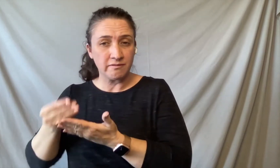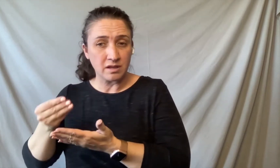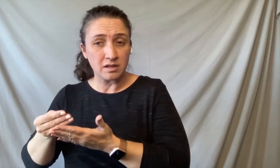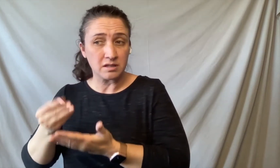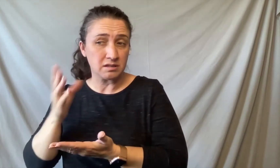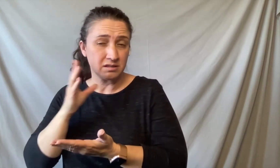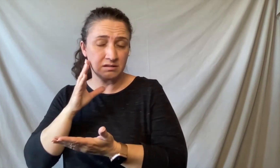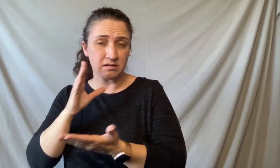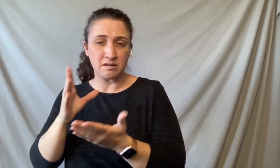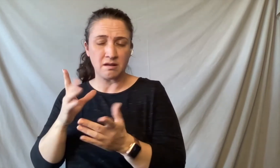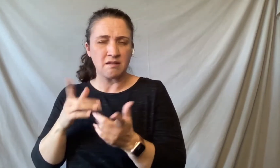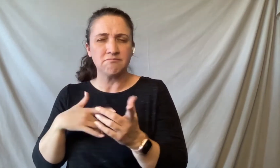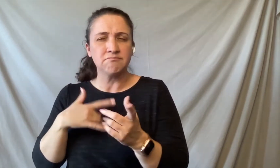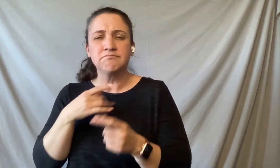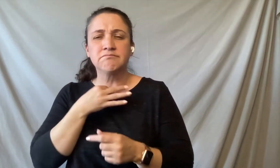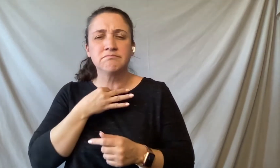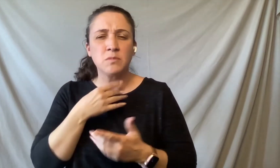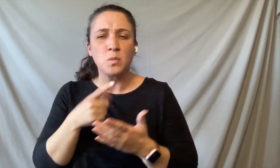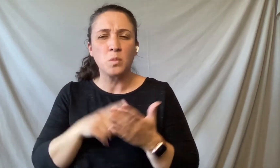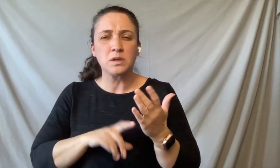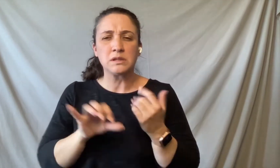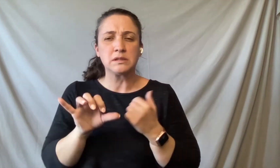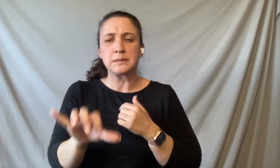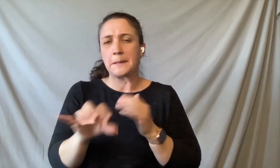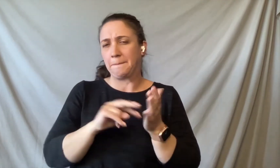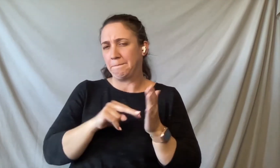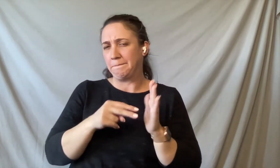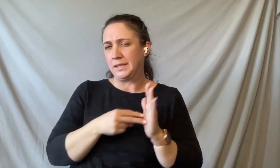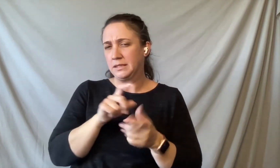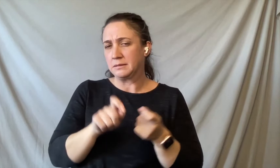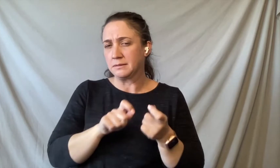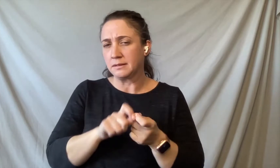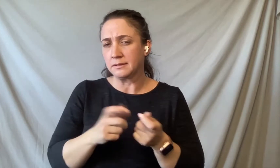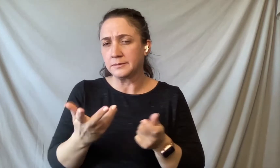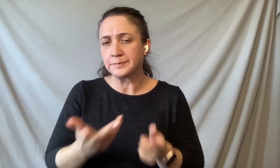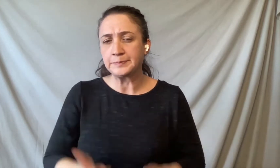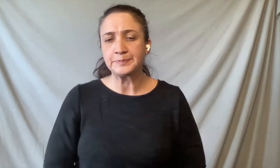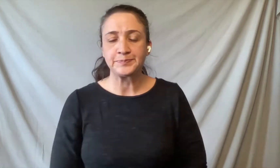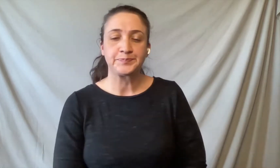I just need to know a little bit about what that means.